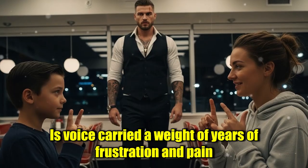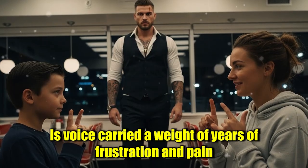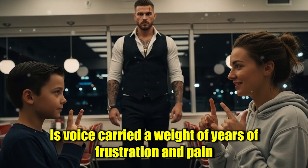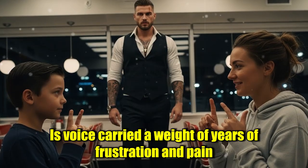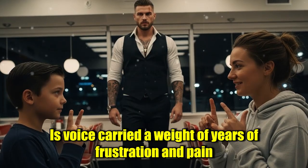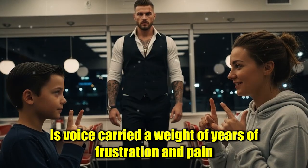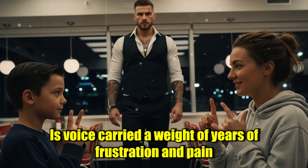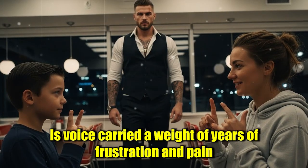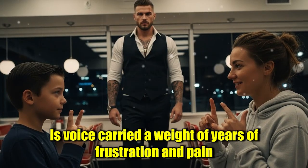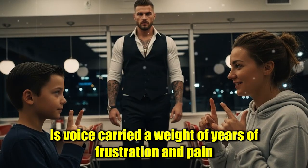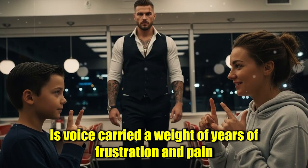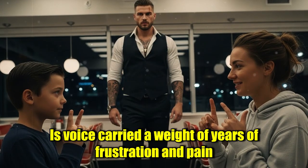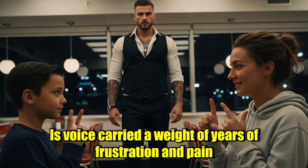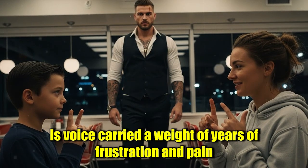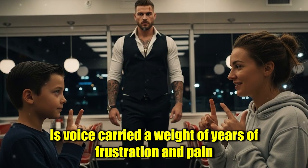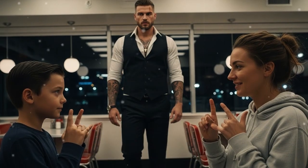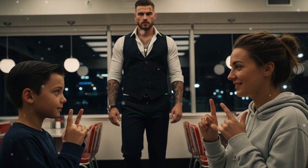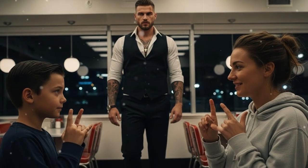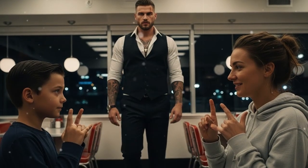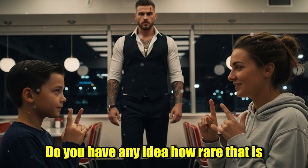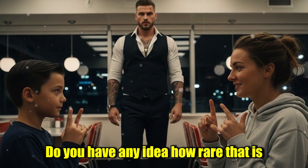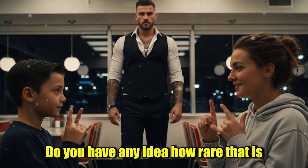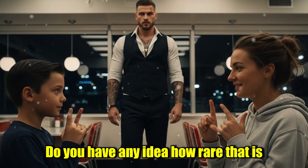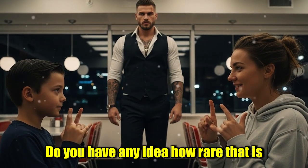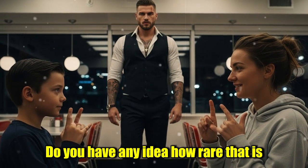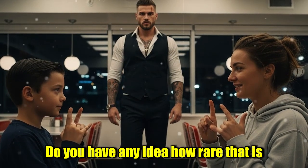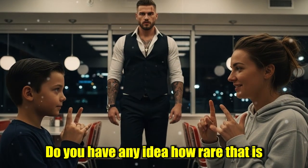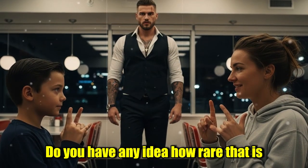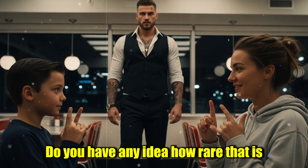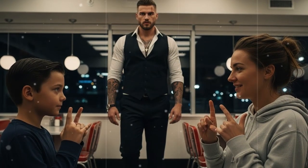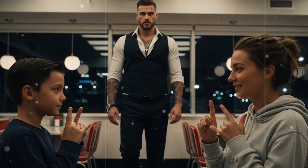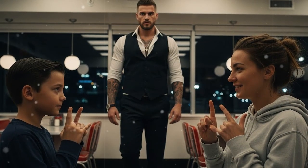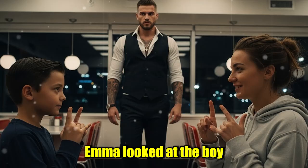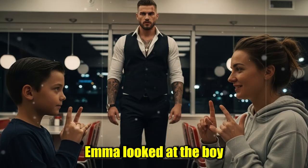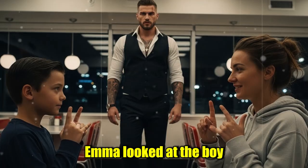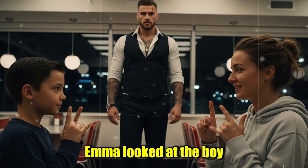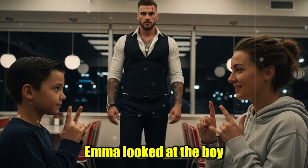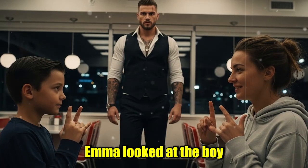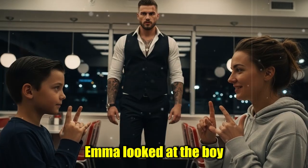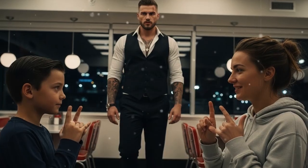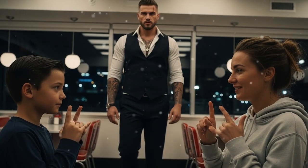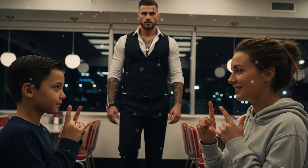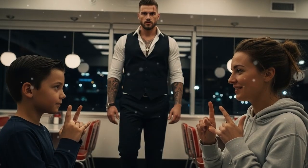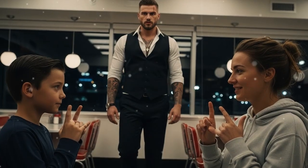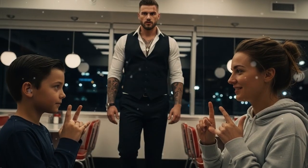weight of years of frustration and pain. "Do you have any idea how rare that is?" Emma looked at the boy, then back at